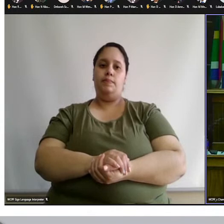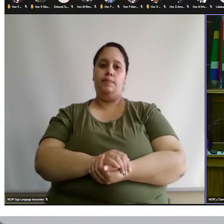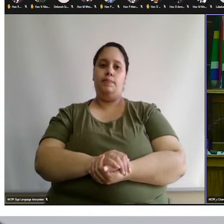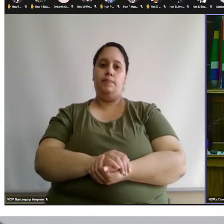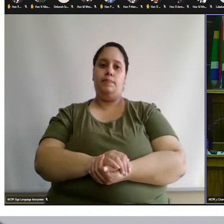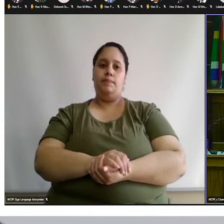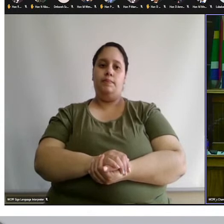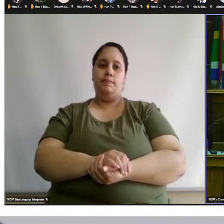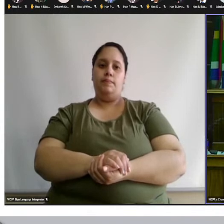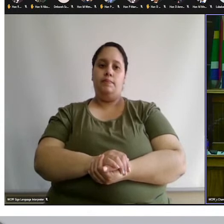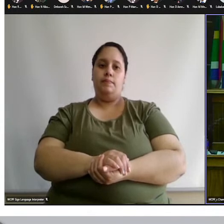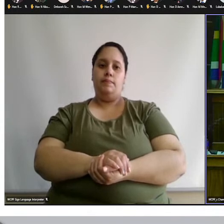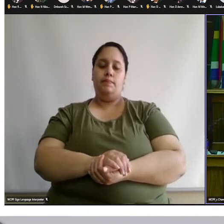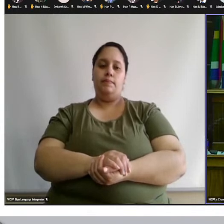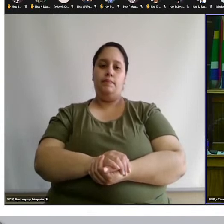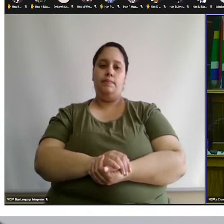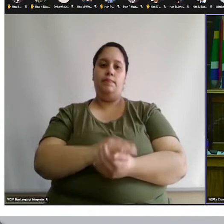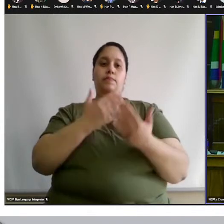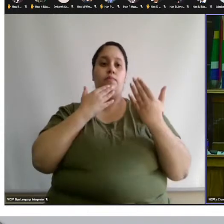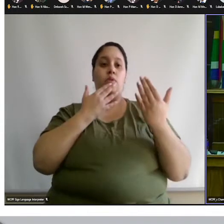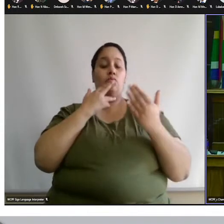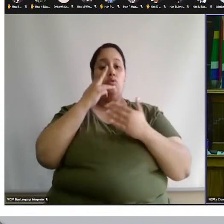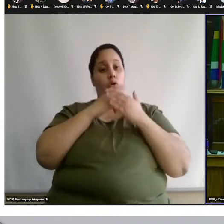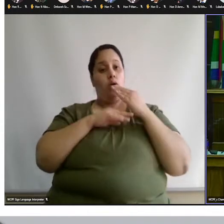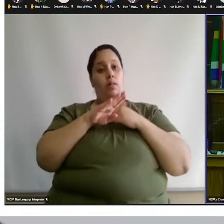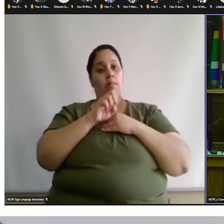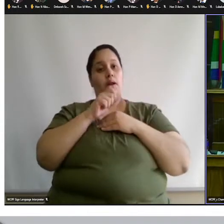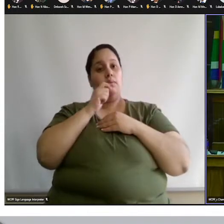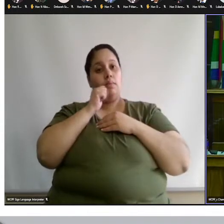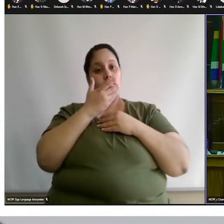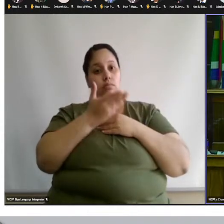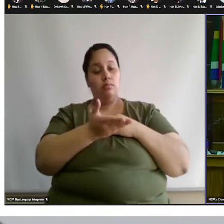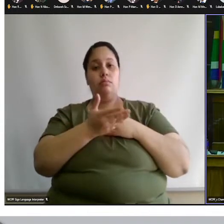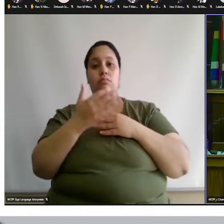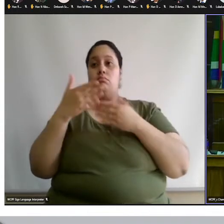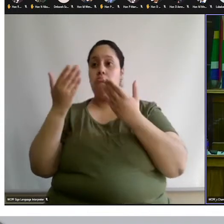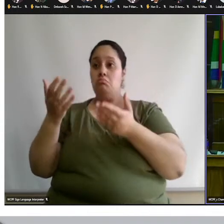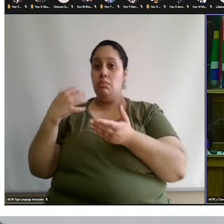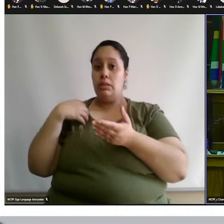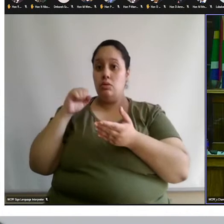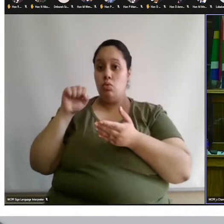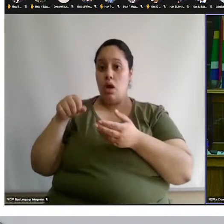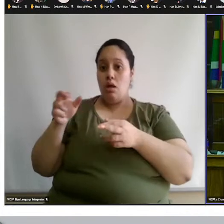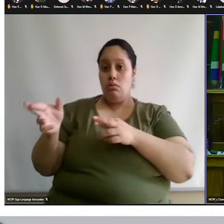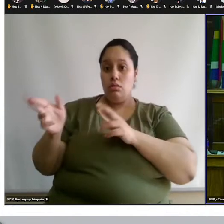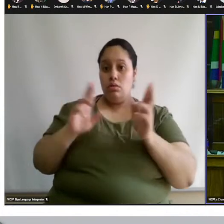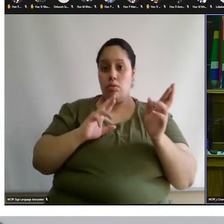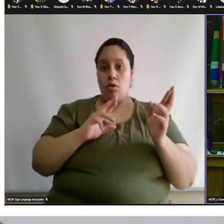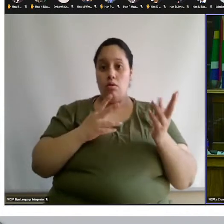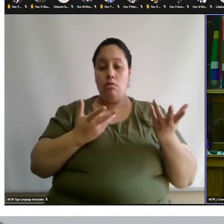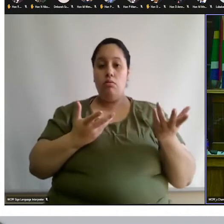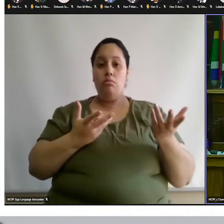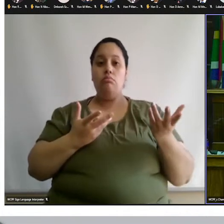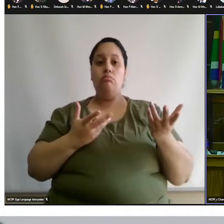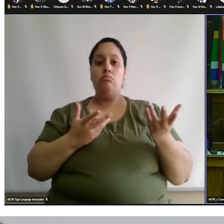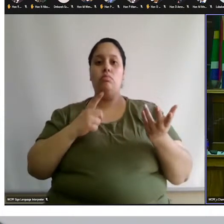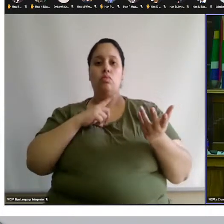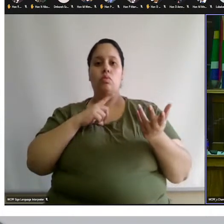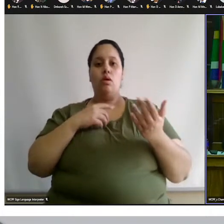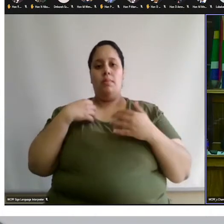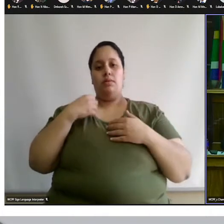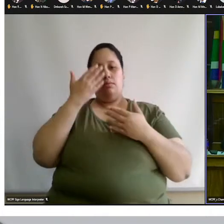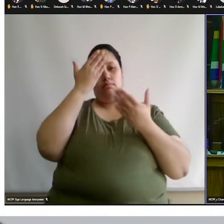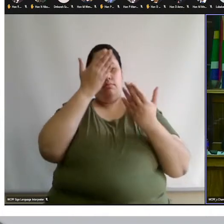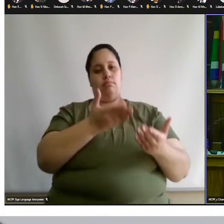Thank you, Honourable Bartman. Perhaps the Minister will be able to respond. I recognize the